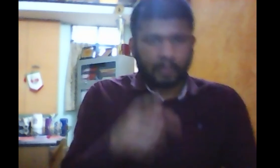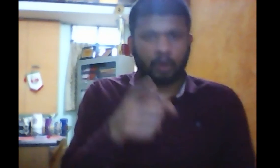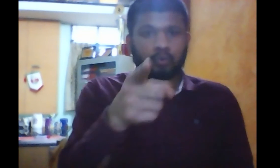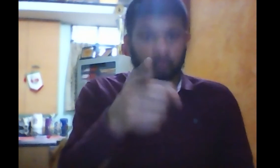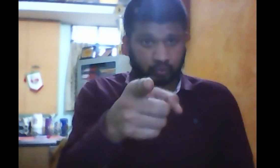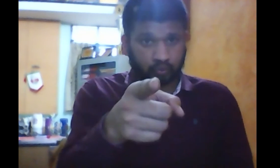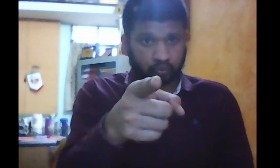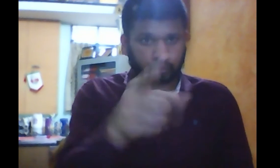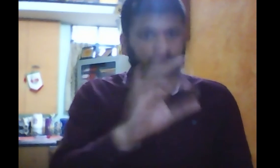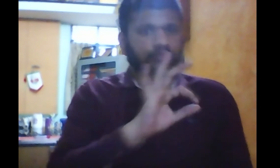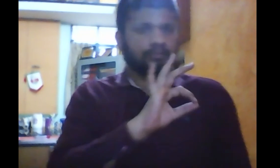You like